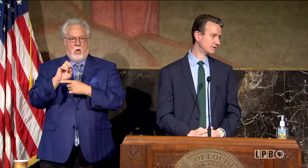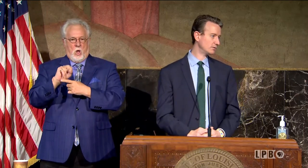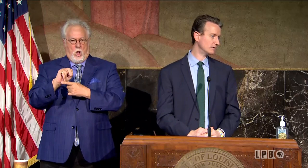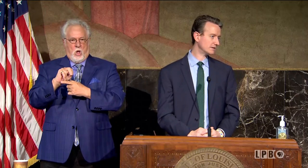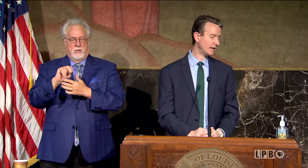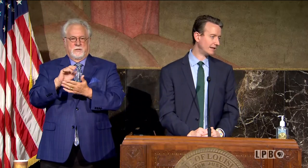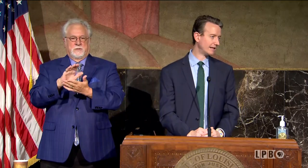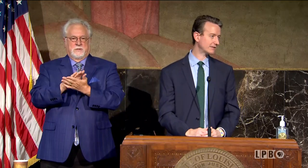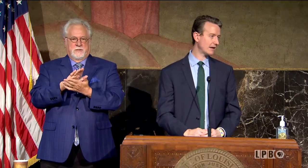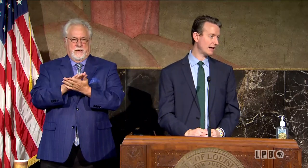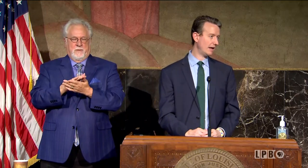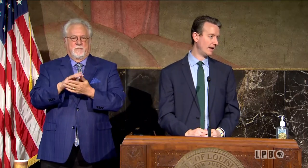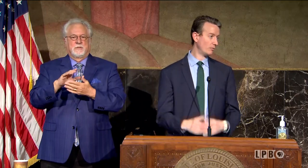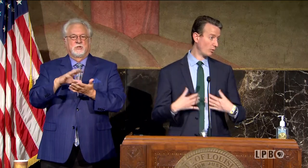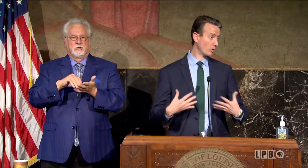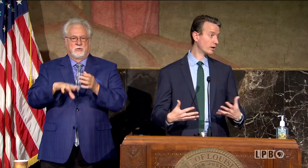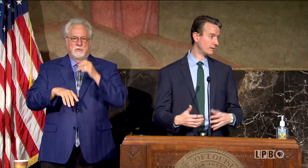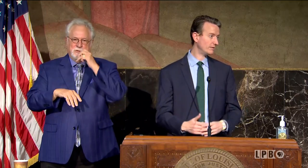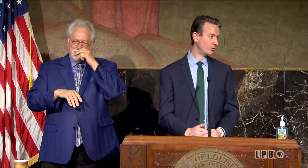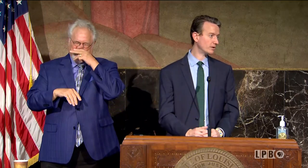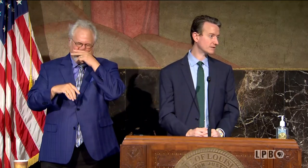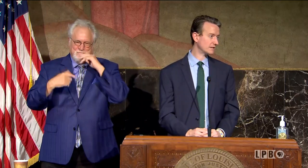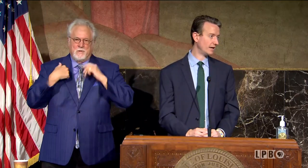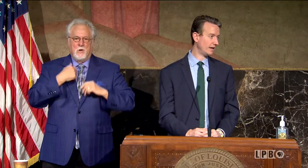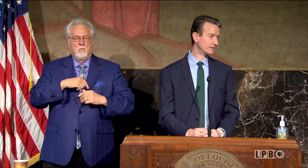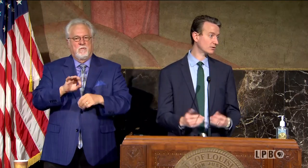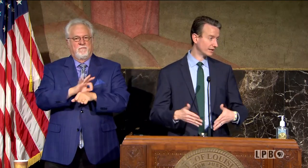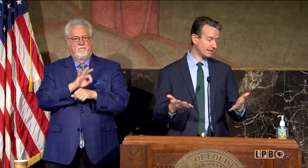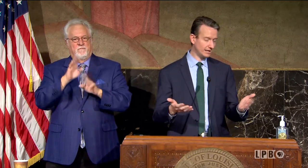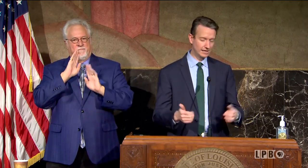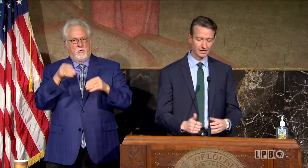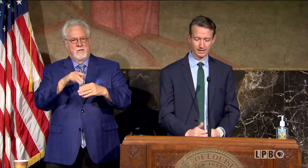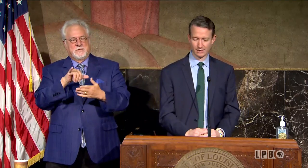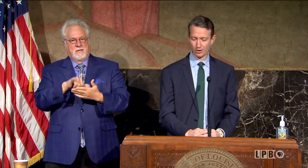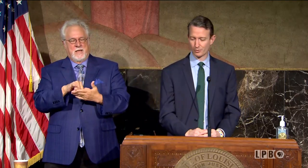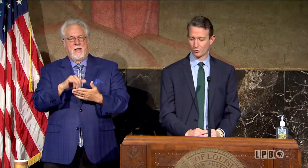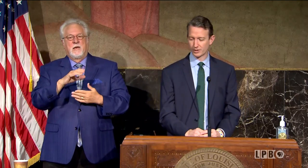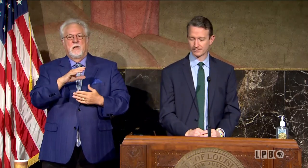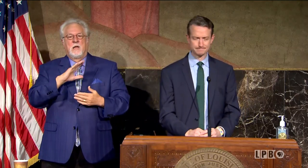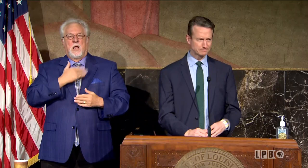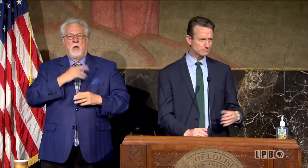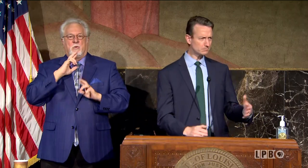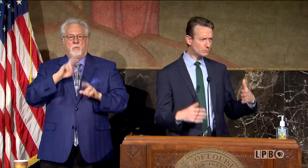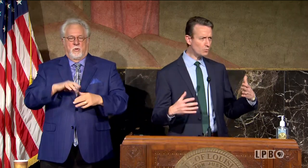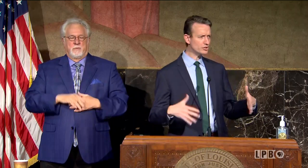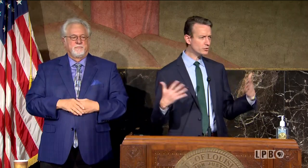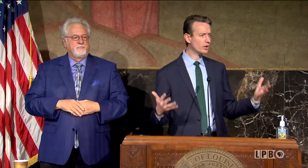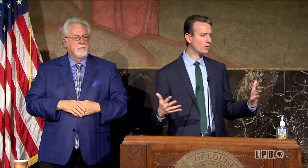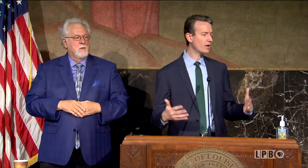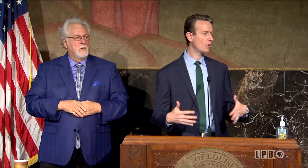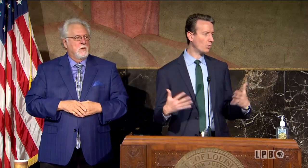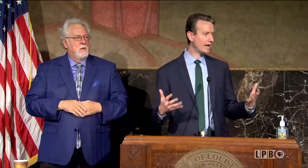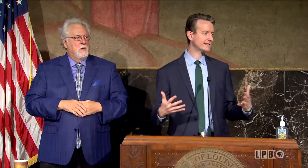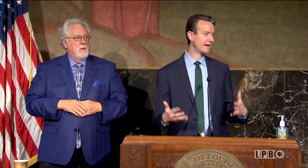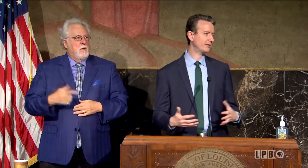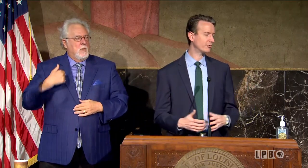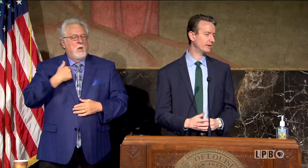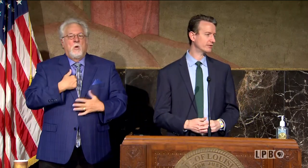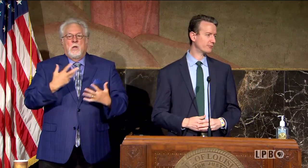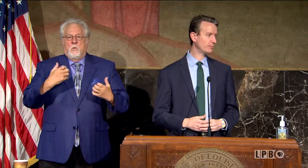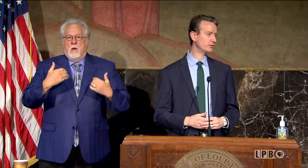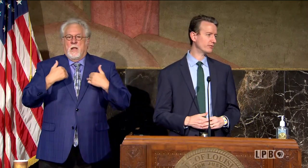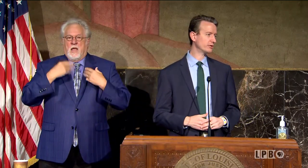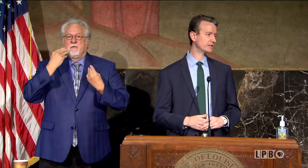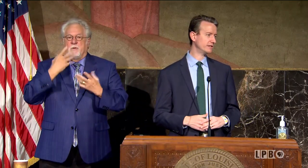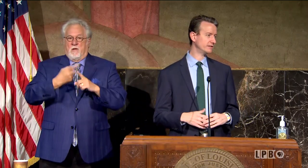on-campus students, and that's where we're going to be focused, certainly in our reporting. We do, though, want to have